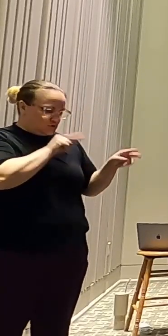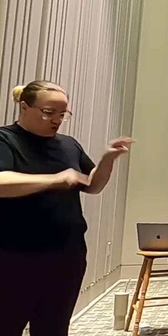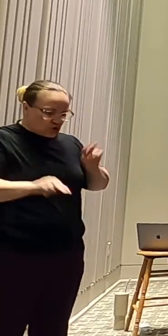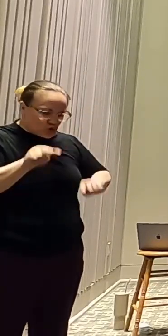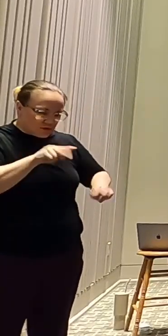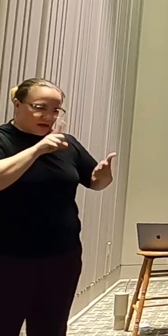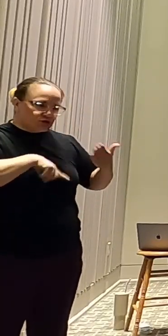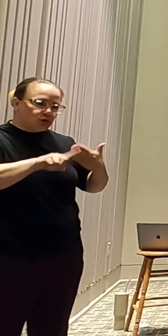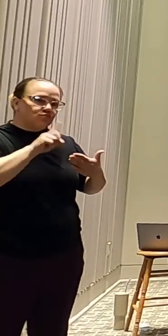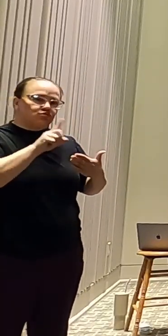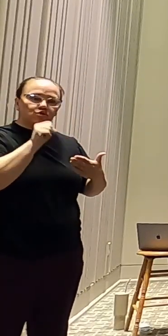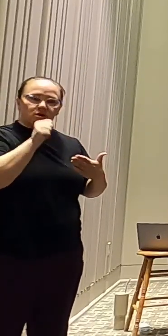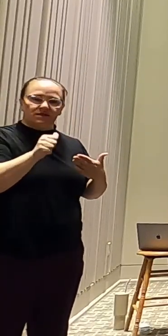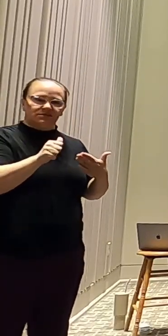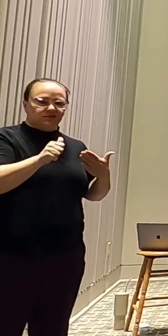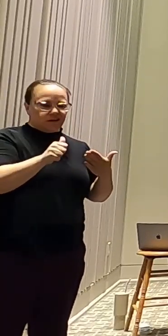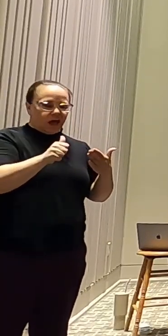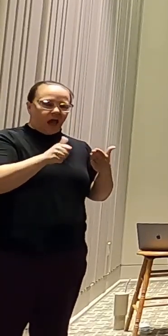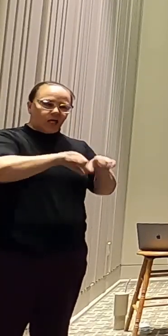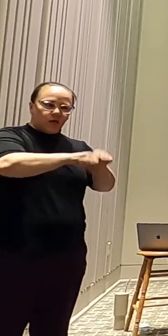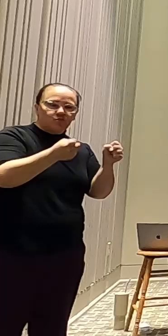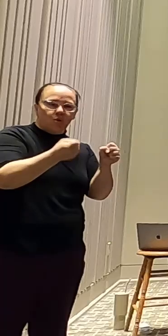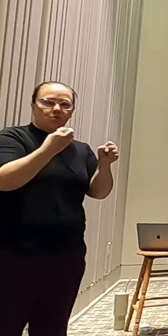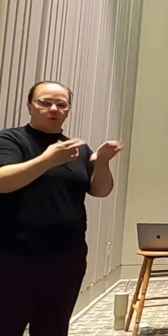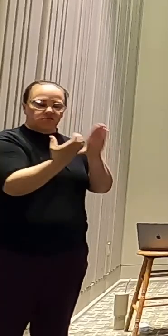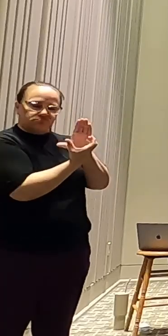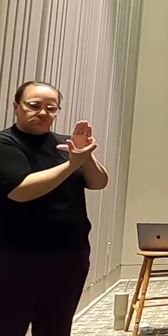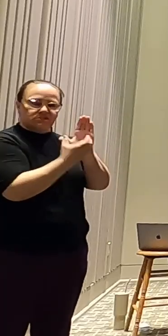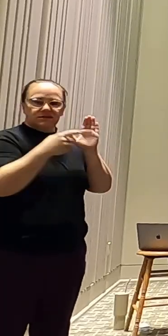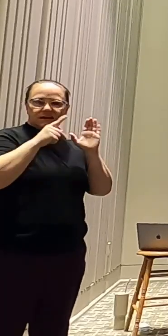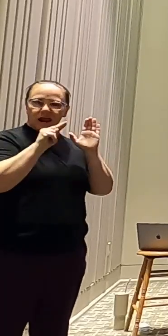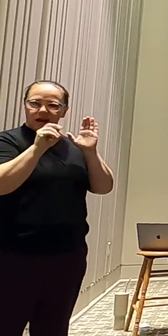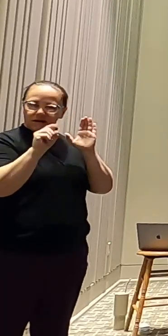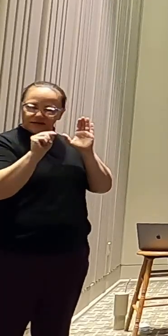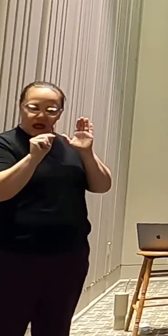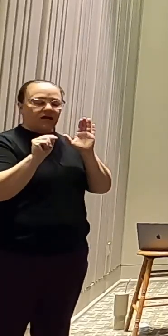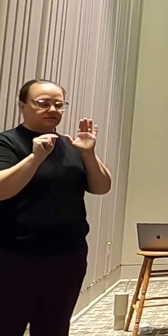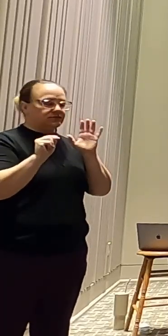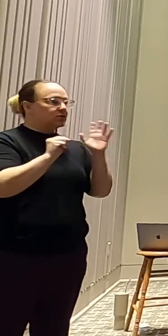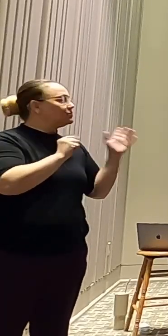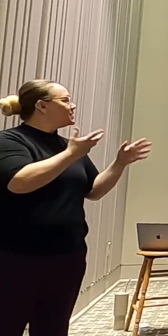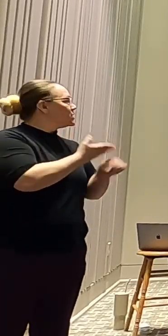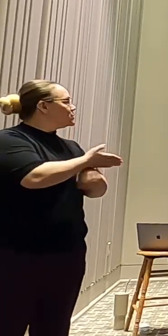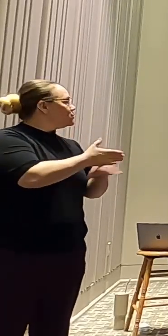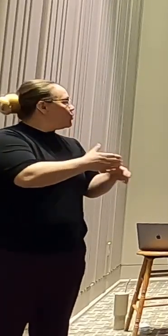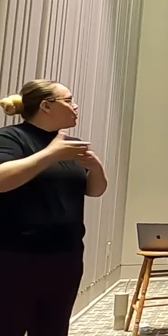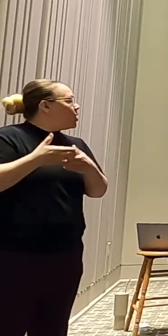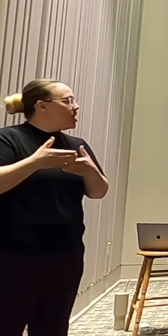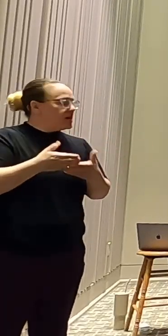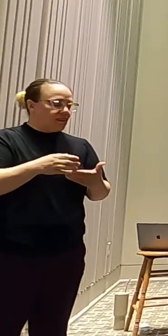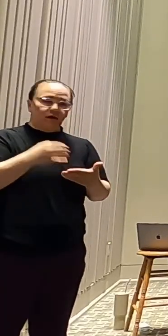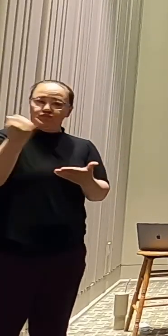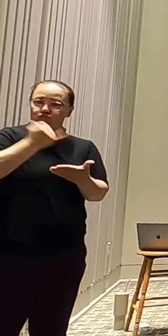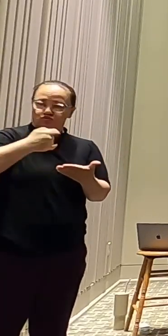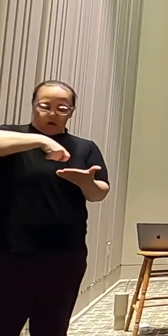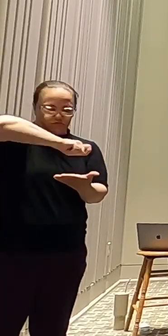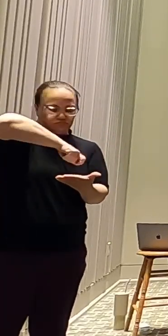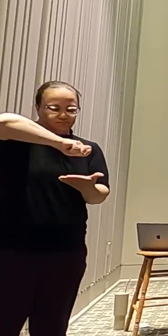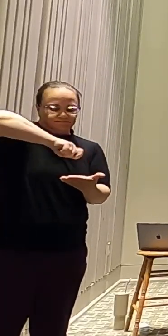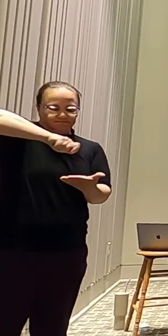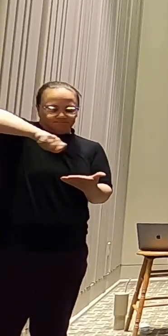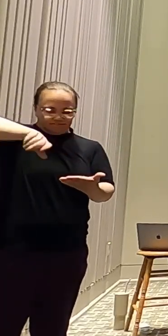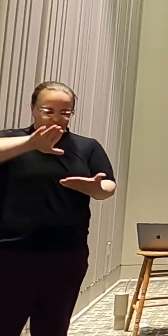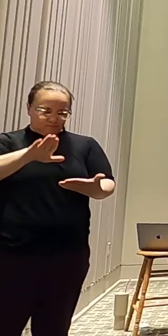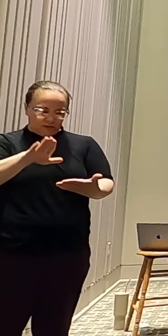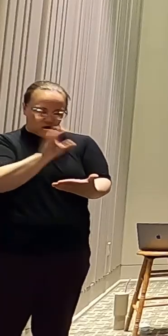So once they have the right piece, they would sketch on an initial design onto the wood, then use tools such as